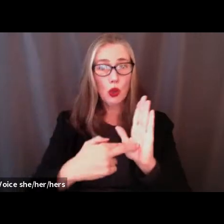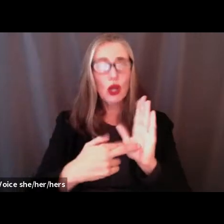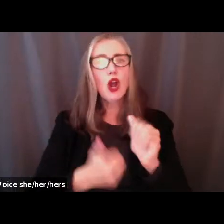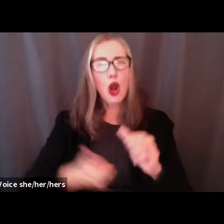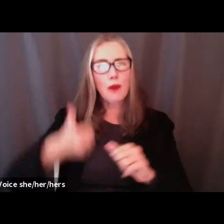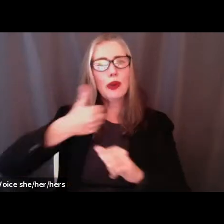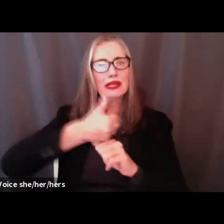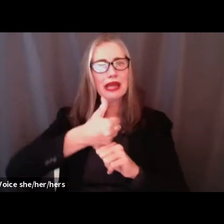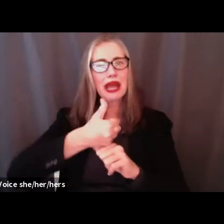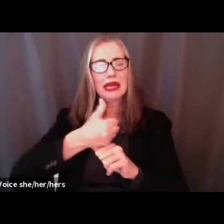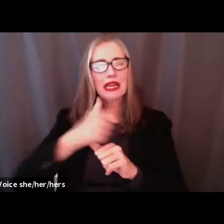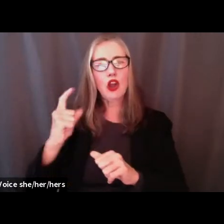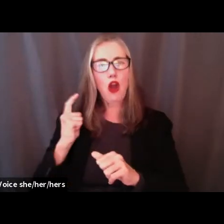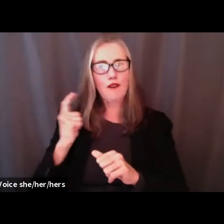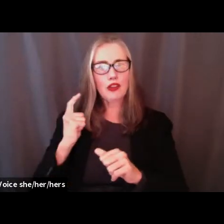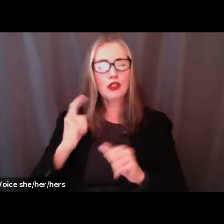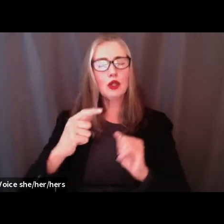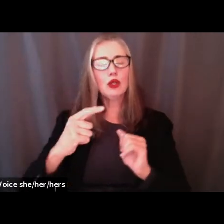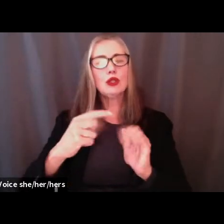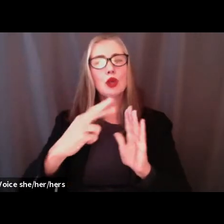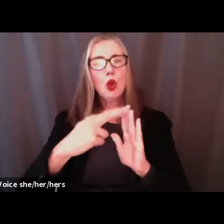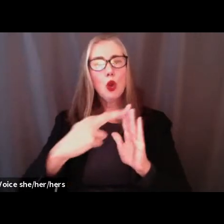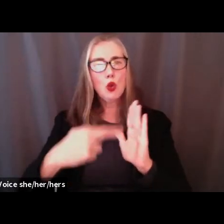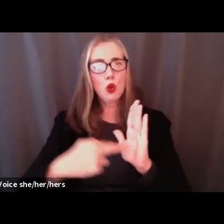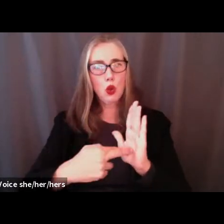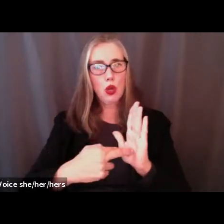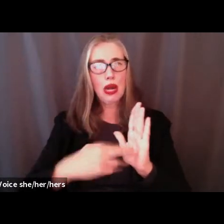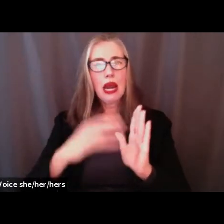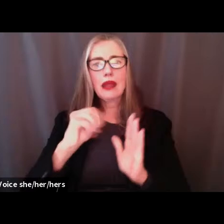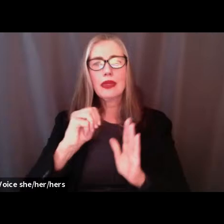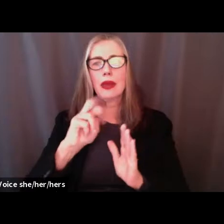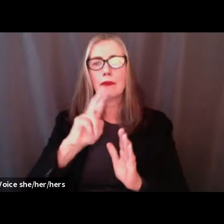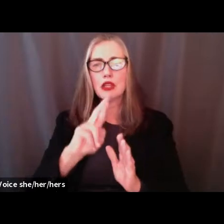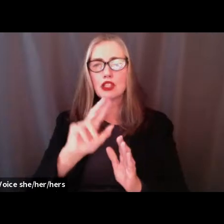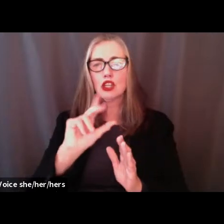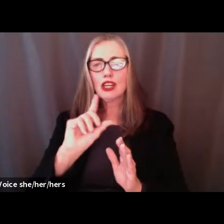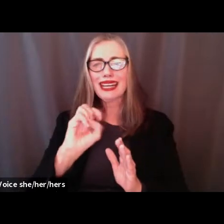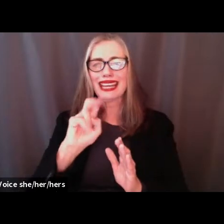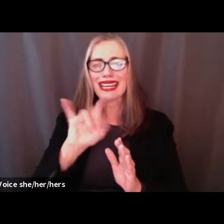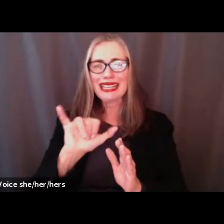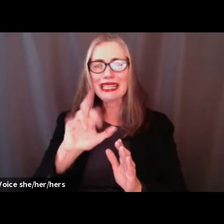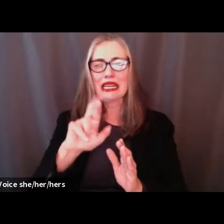officer's ruling that Mr. Kennedy Rodriguez's